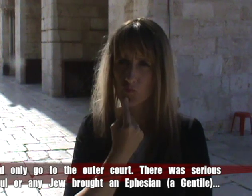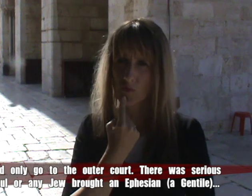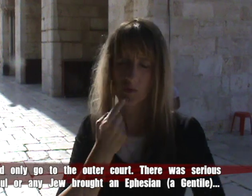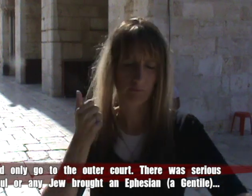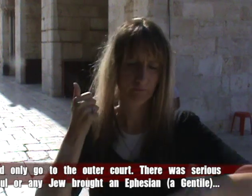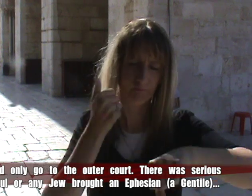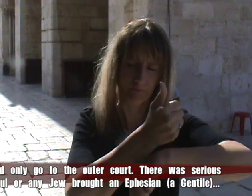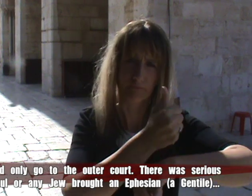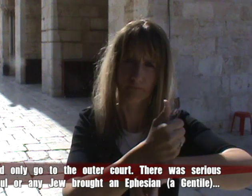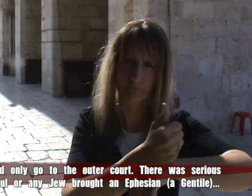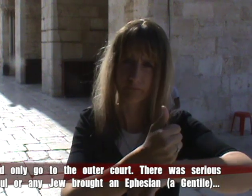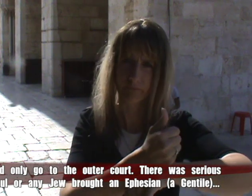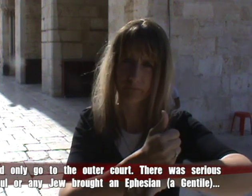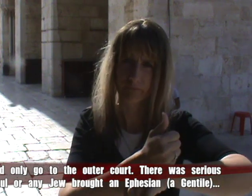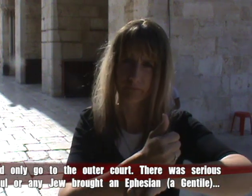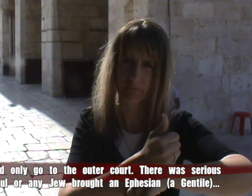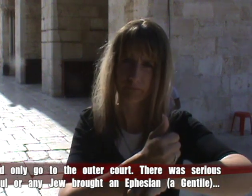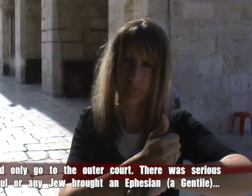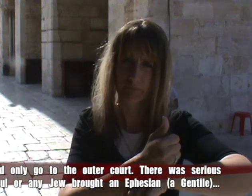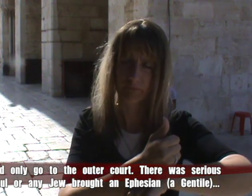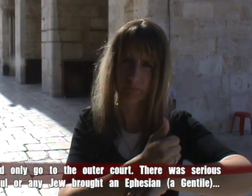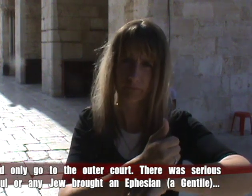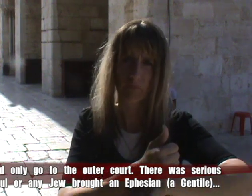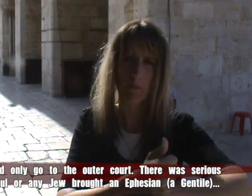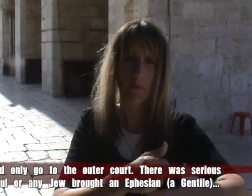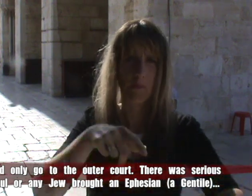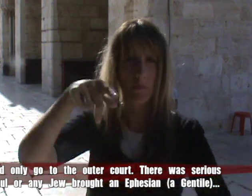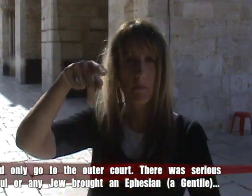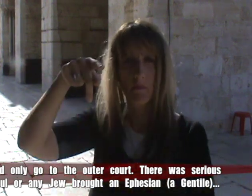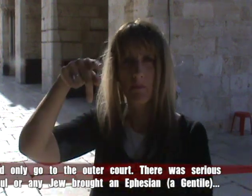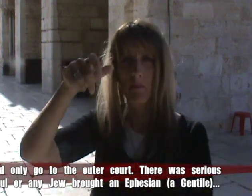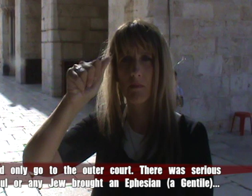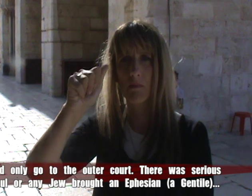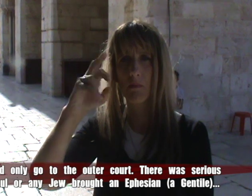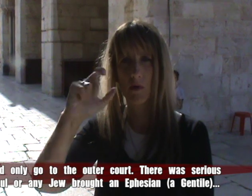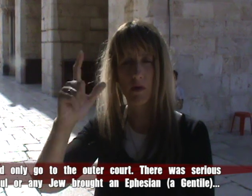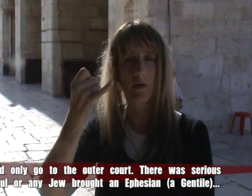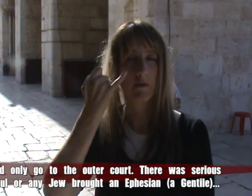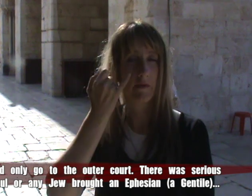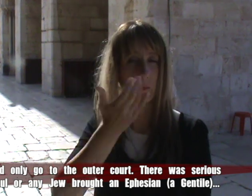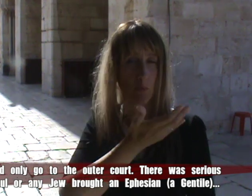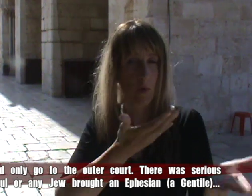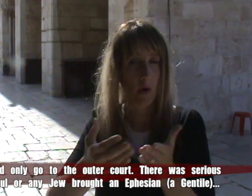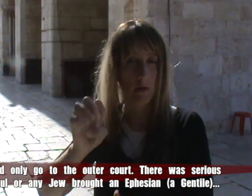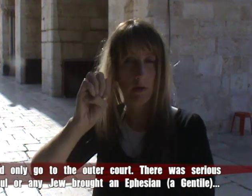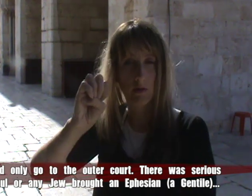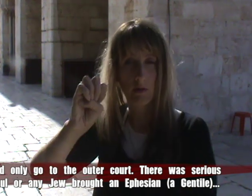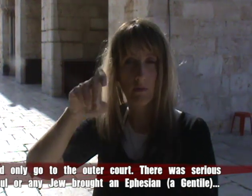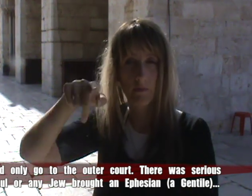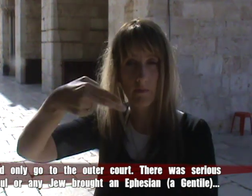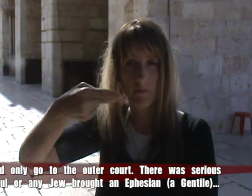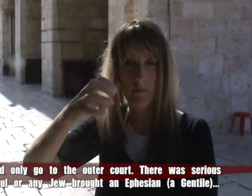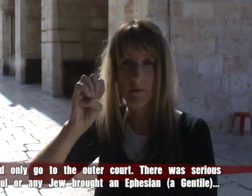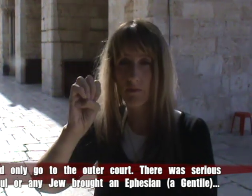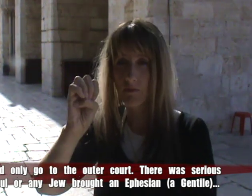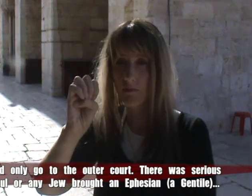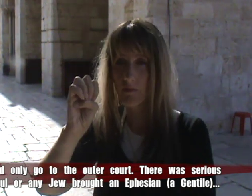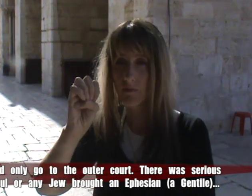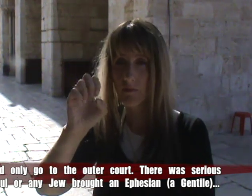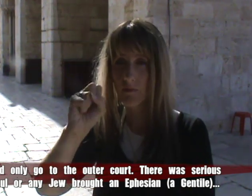It was a serious crime for Jews to bring Gentiles here. If they brought an Ephesian